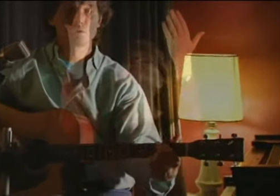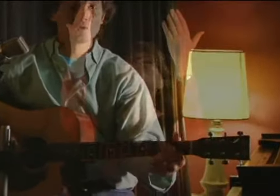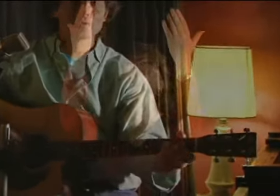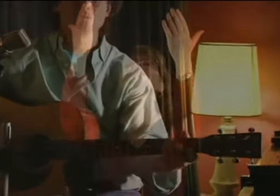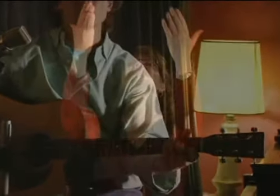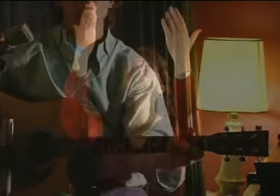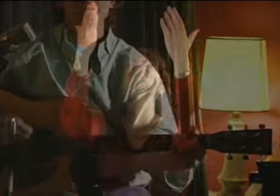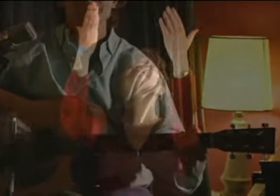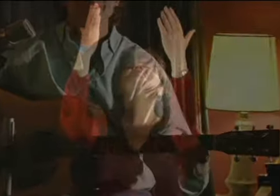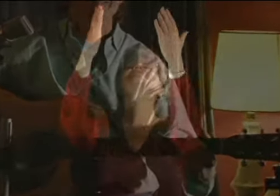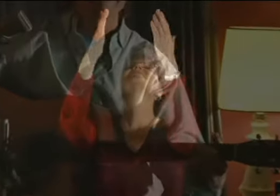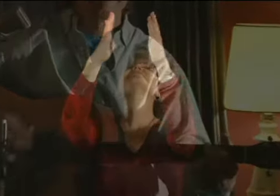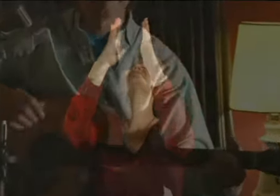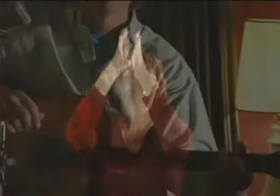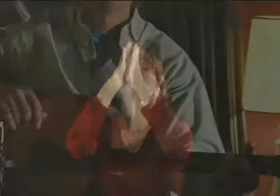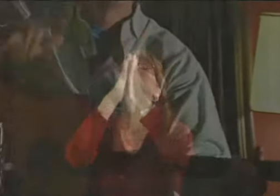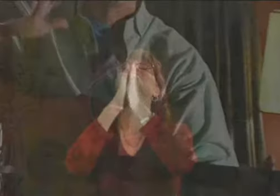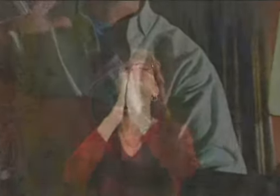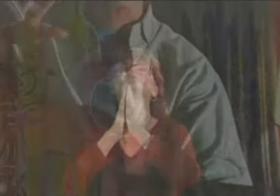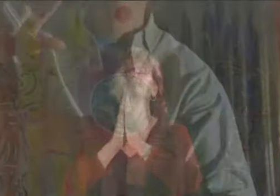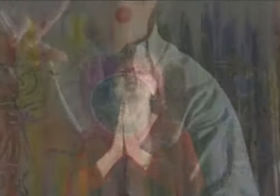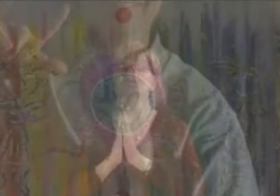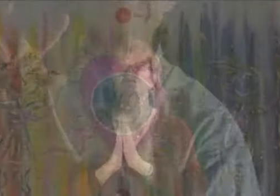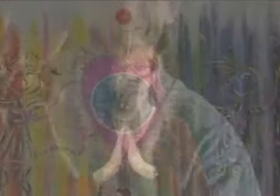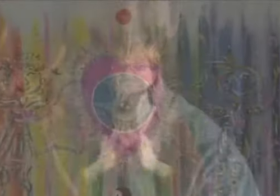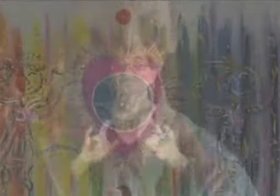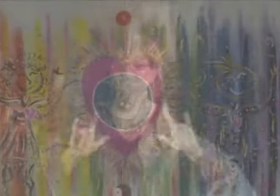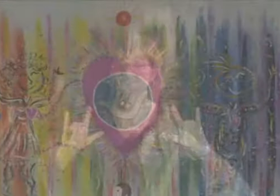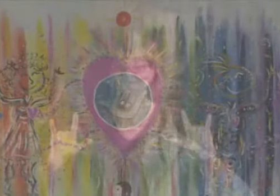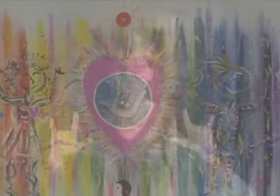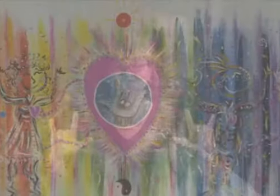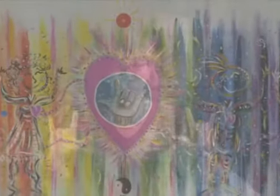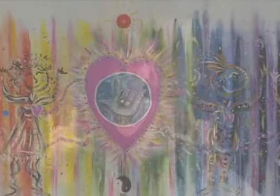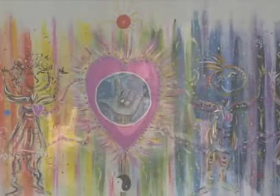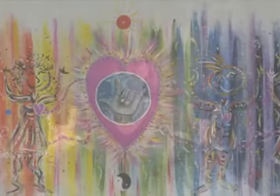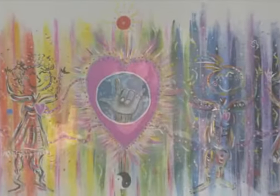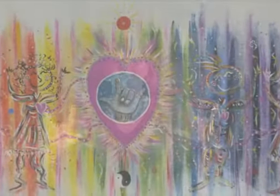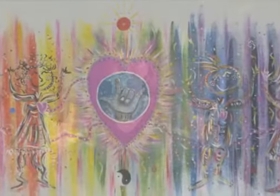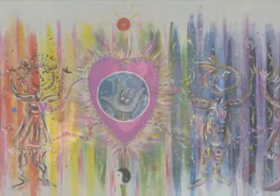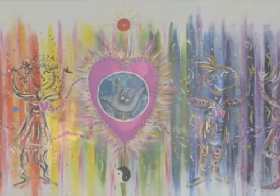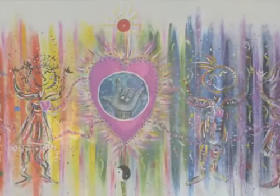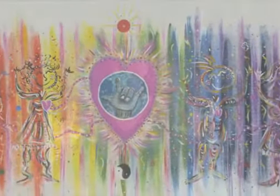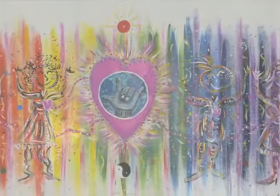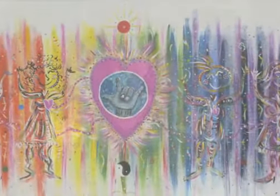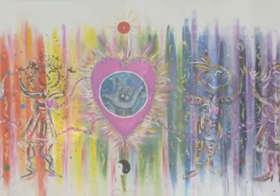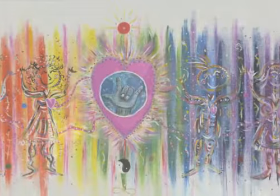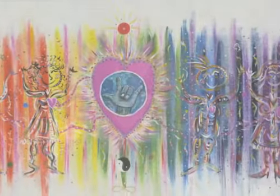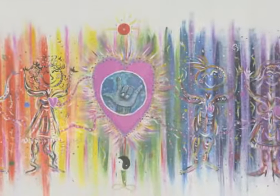Infinite love and gratitude, everybody.